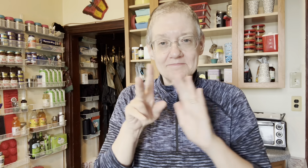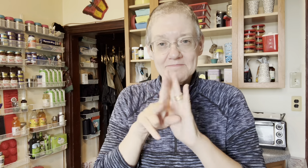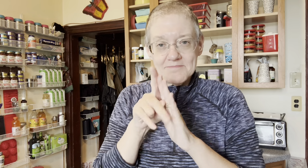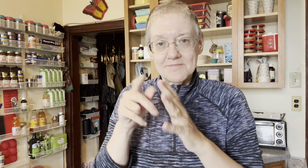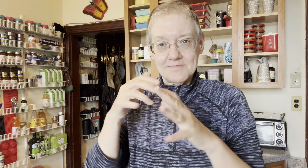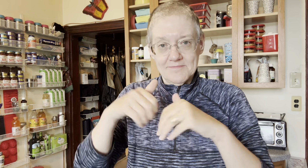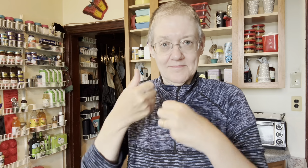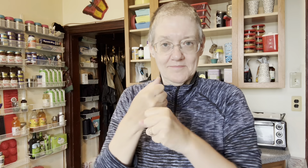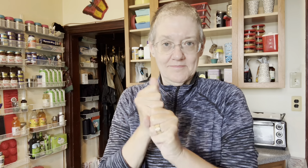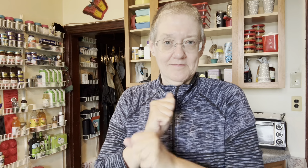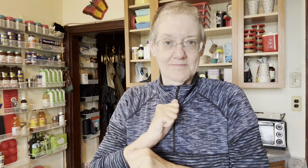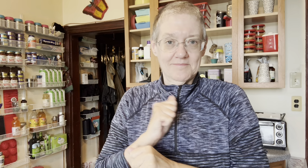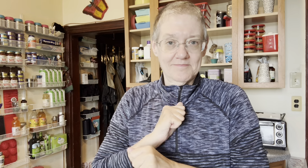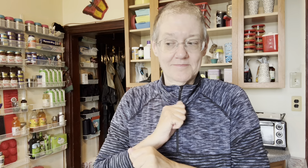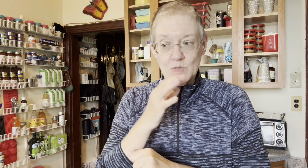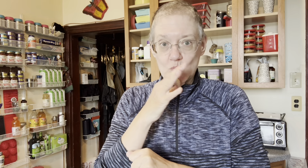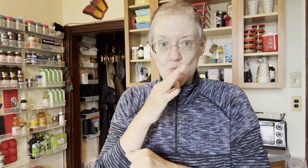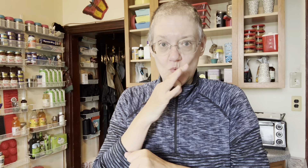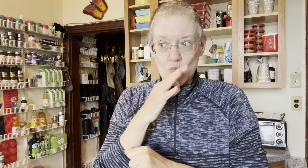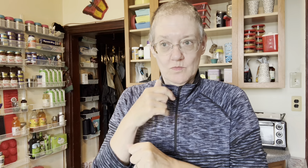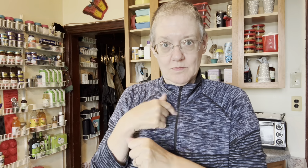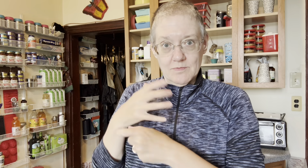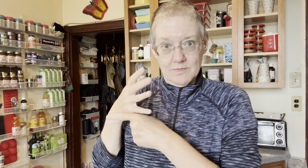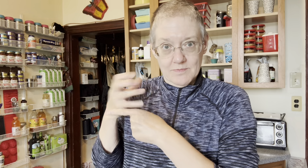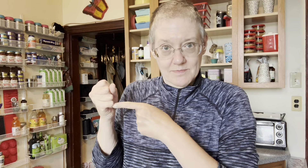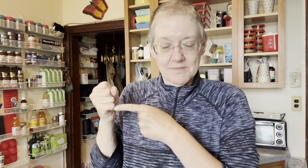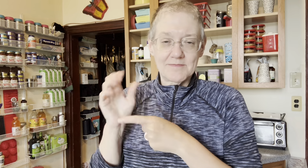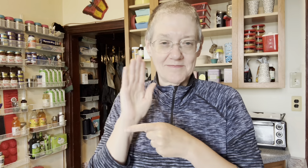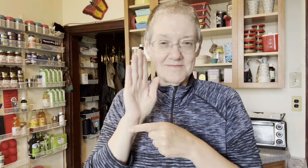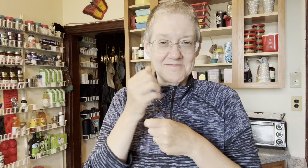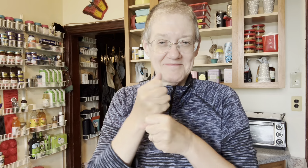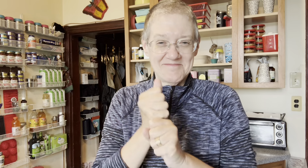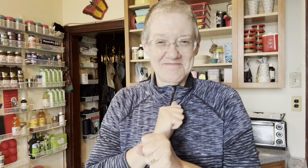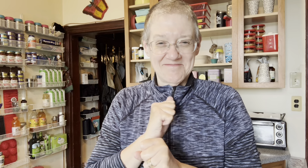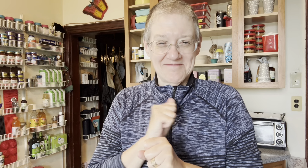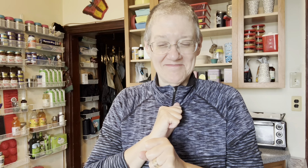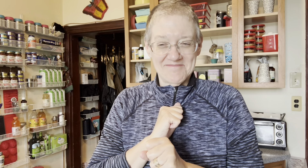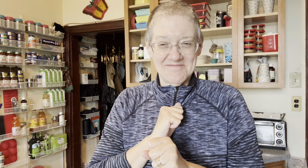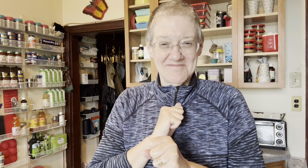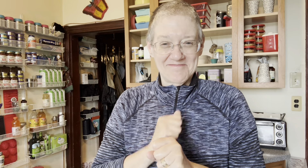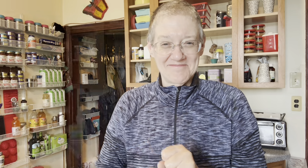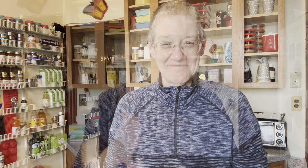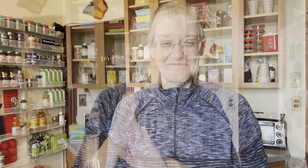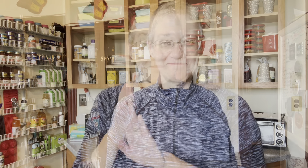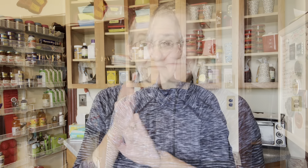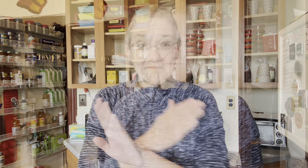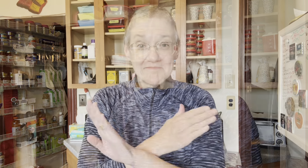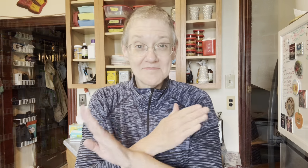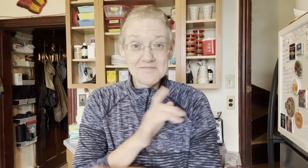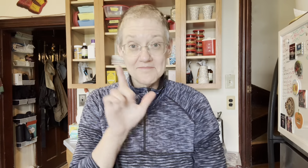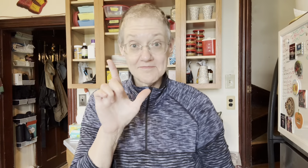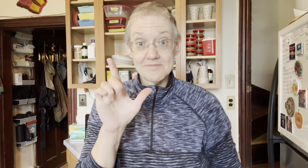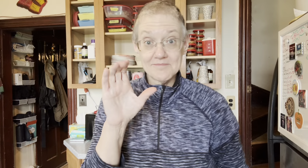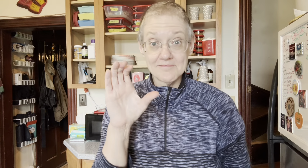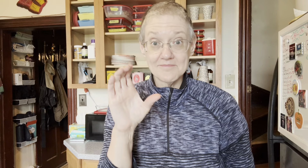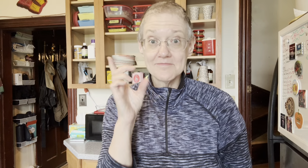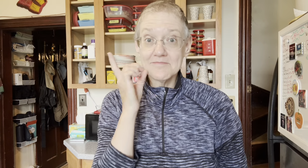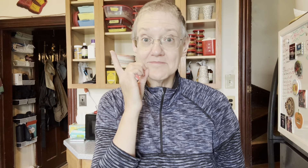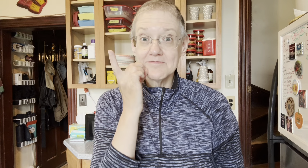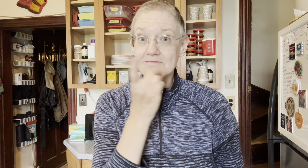pieces. I have a video on making my own crackers, and when I run out of these, I'm going to have to start making my own soon.